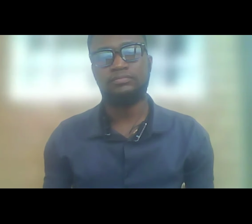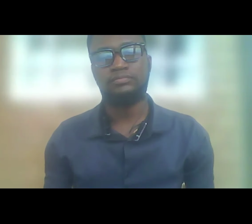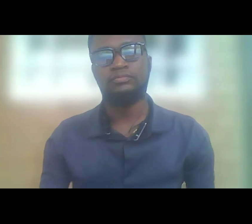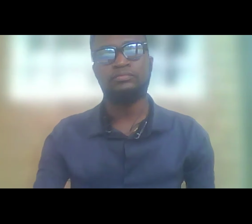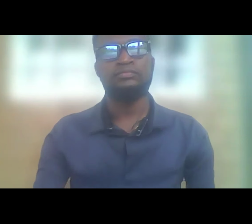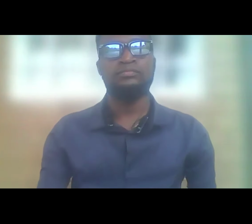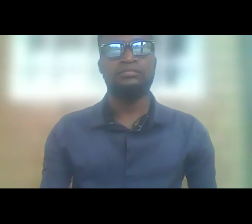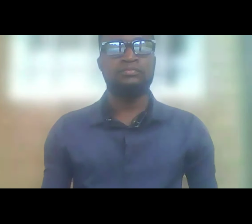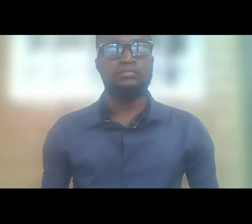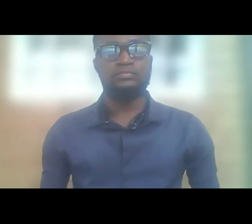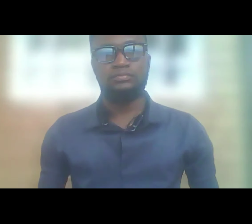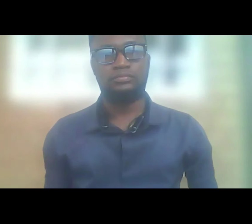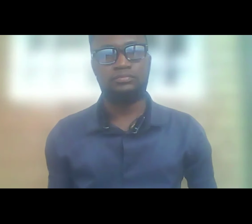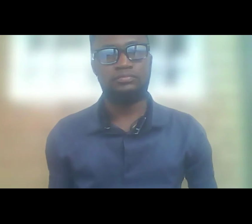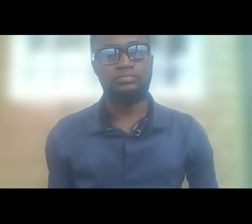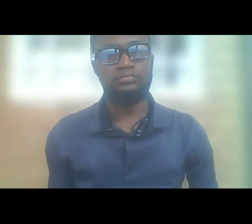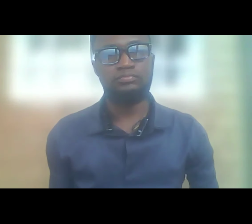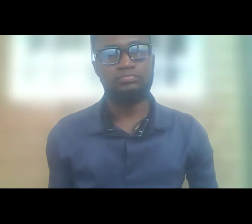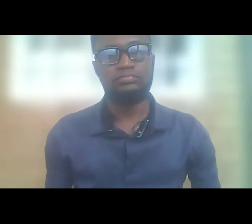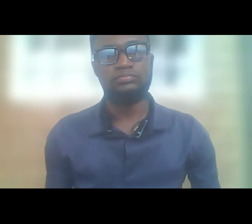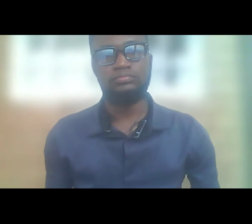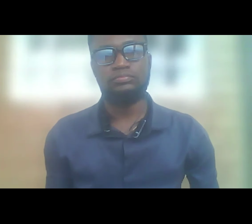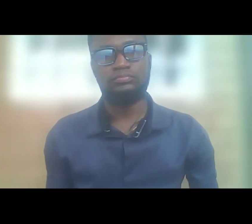chat in case anyone